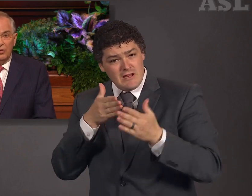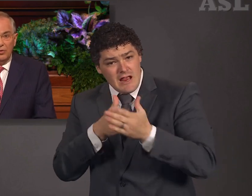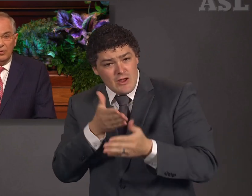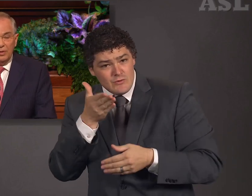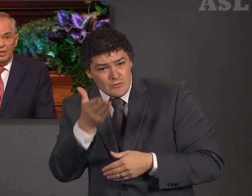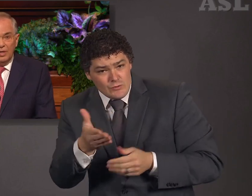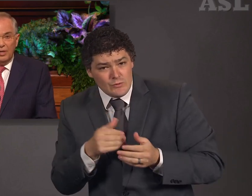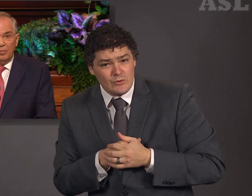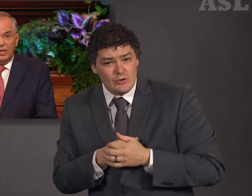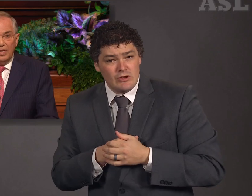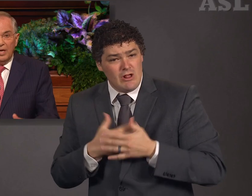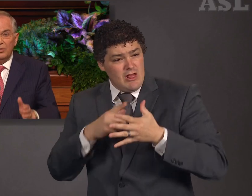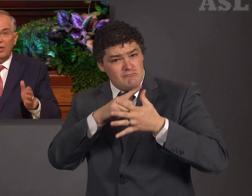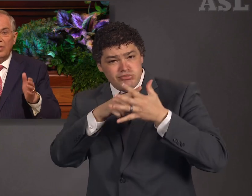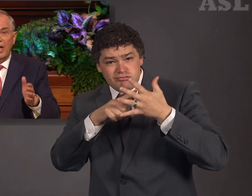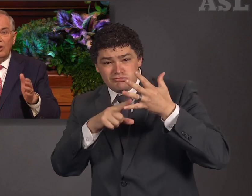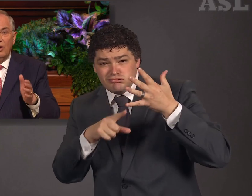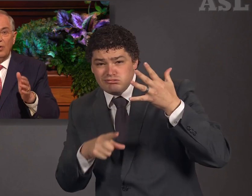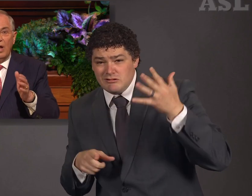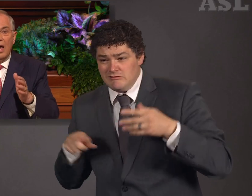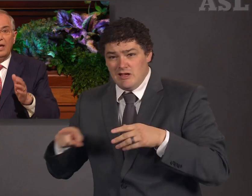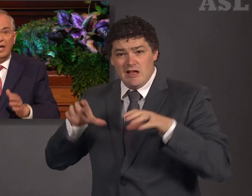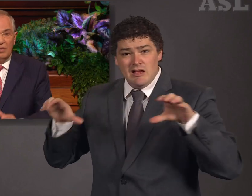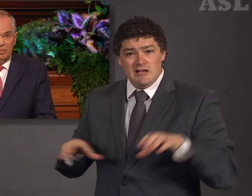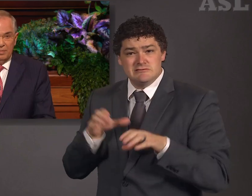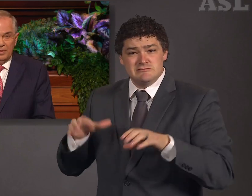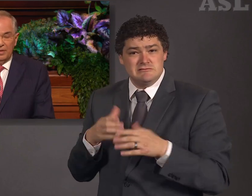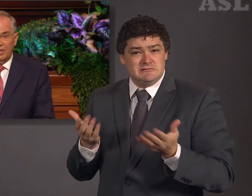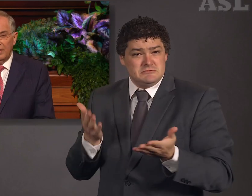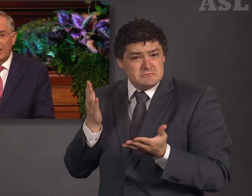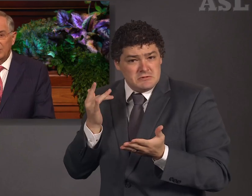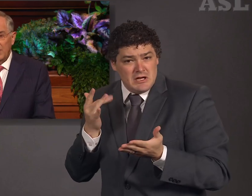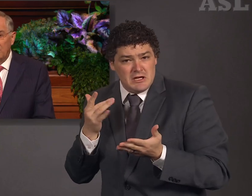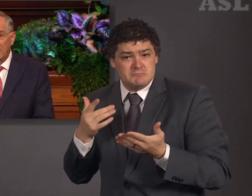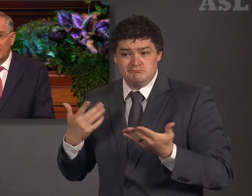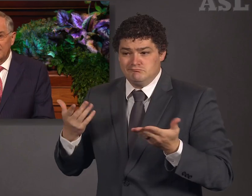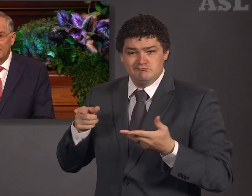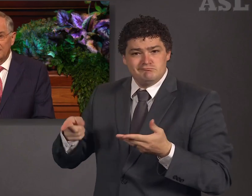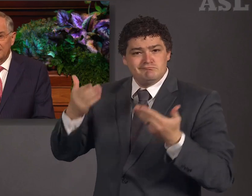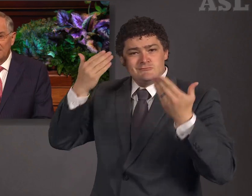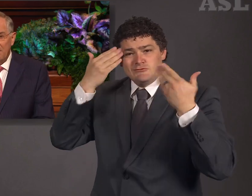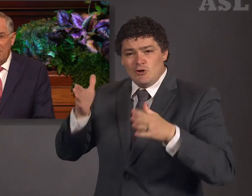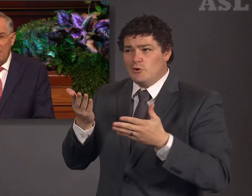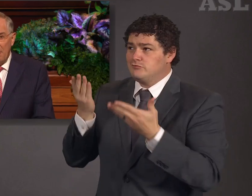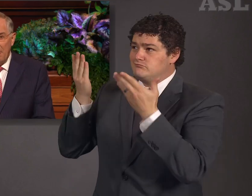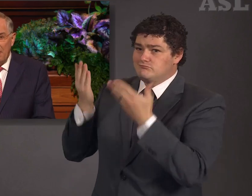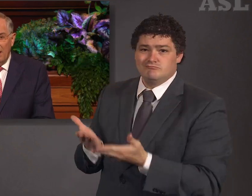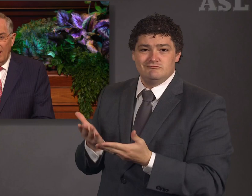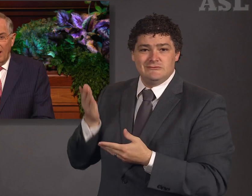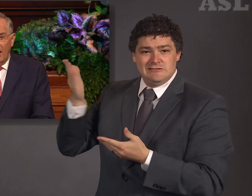they do because they know not him that sent me."